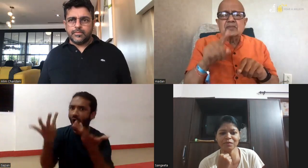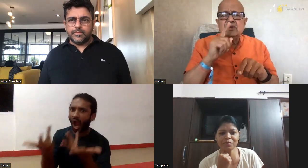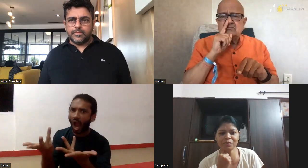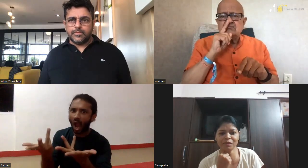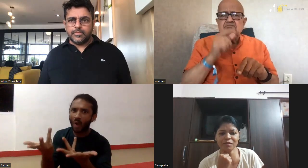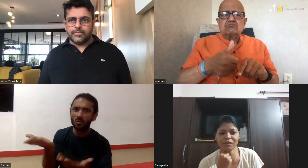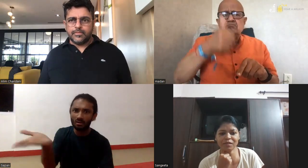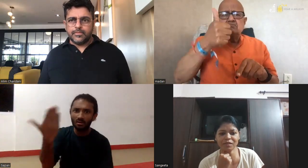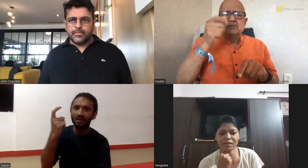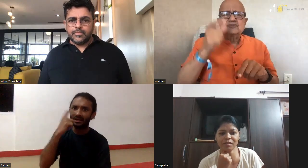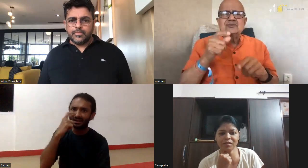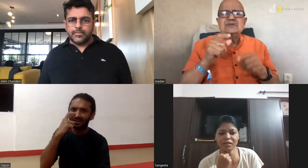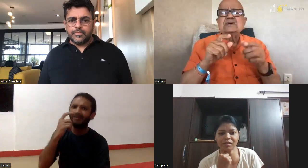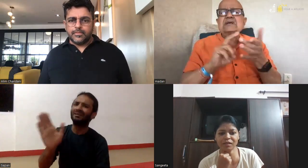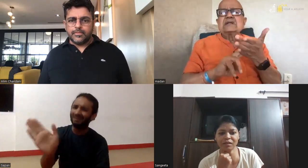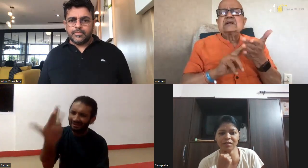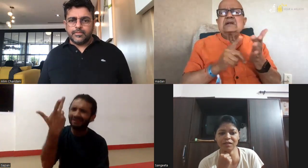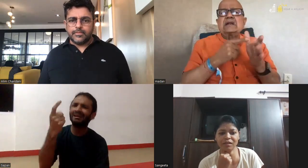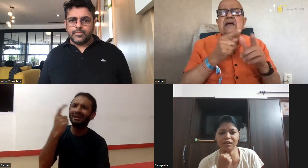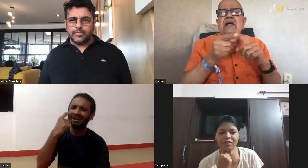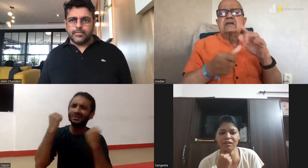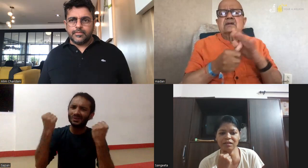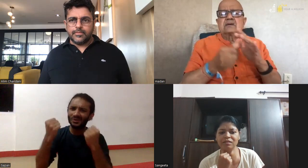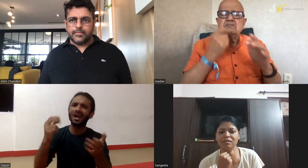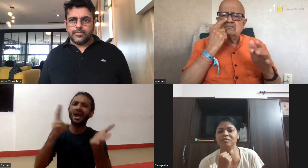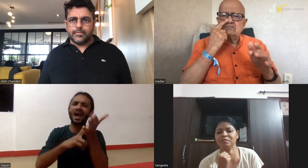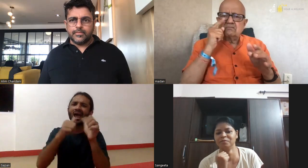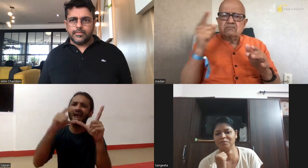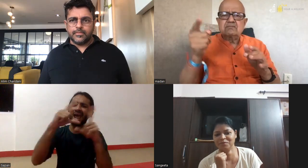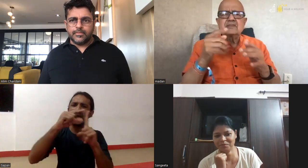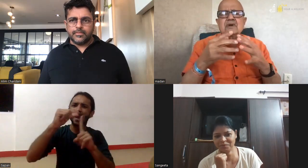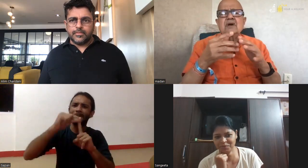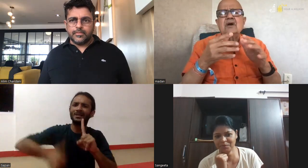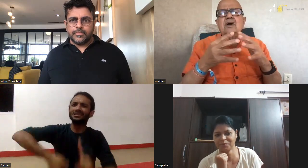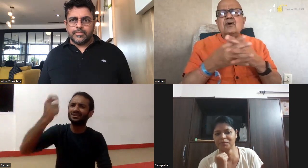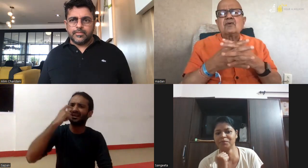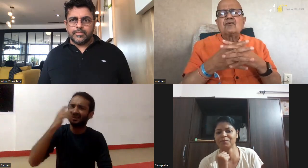I'm not promising that I'm going to be able to do it, but